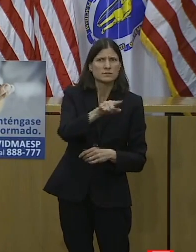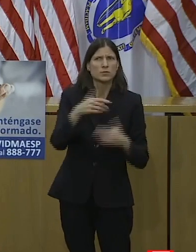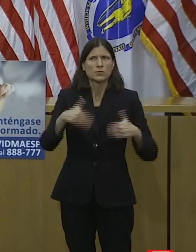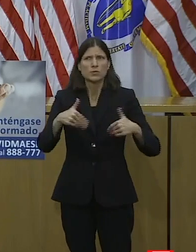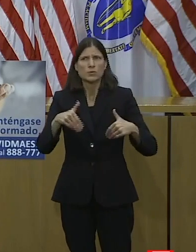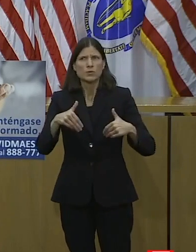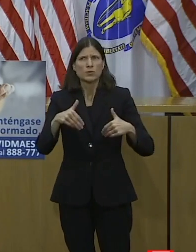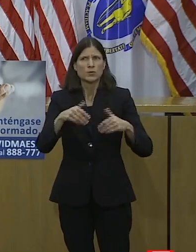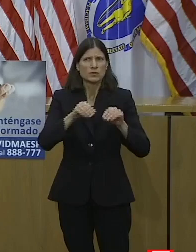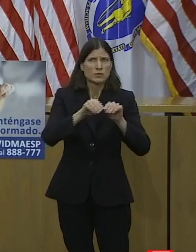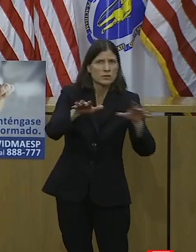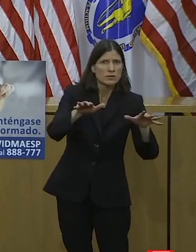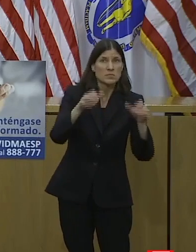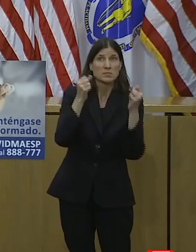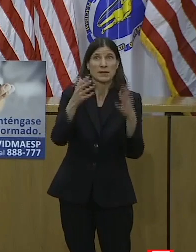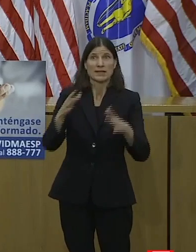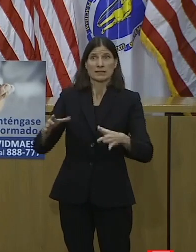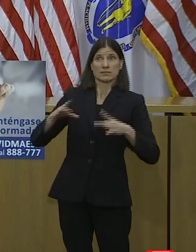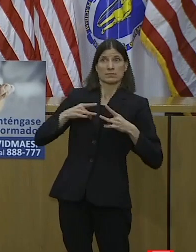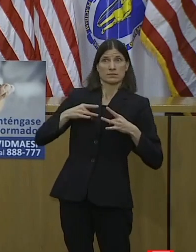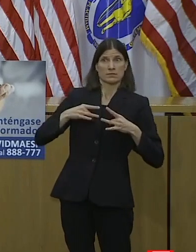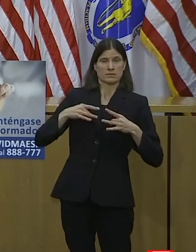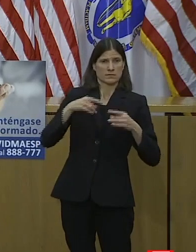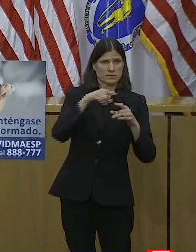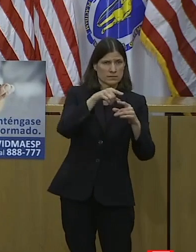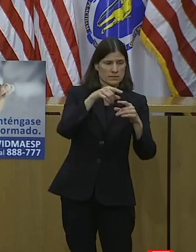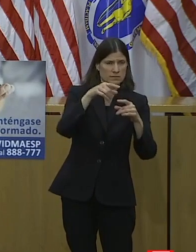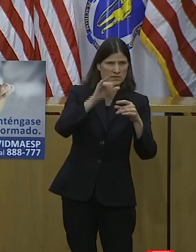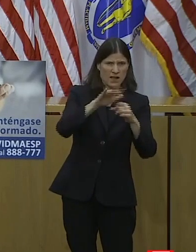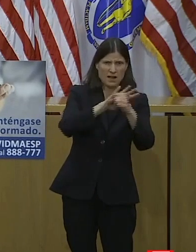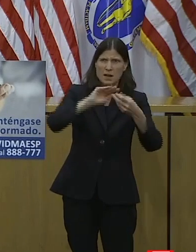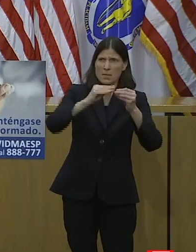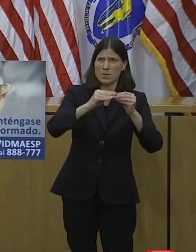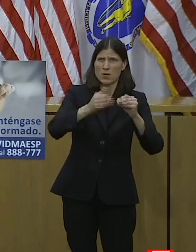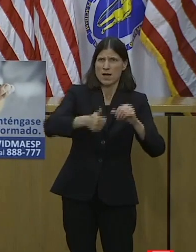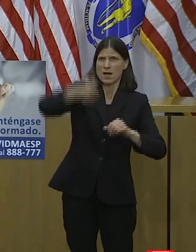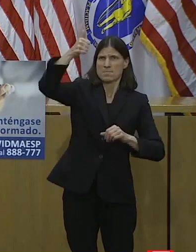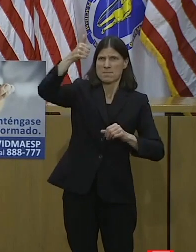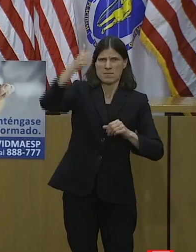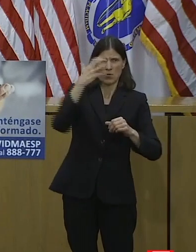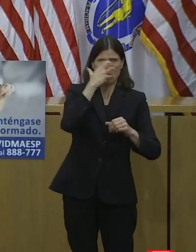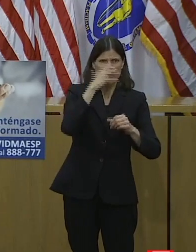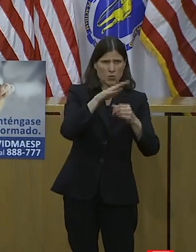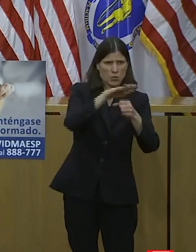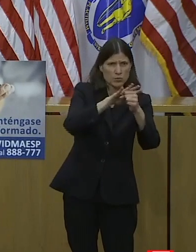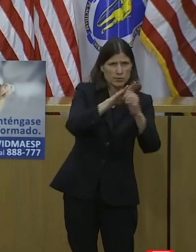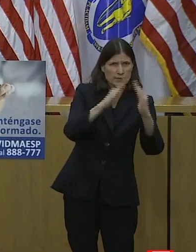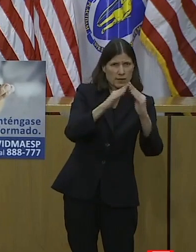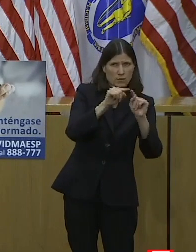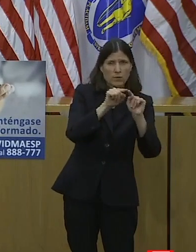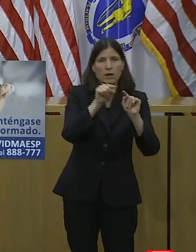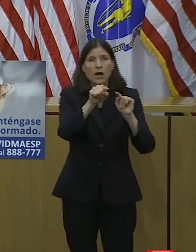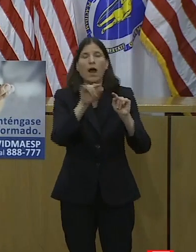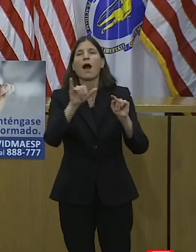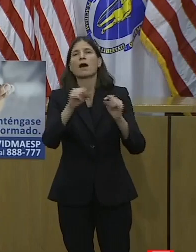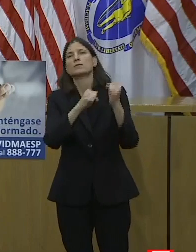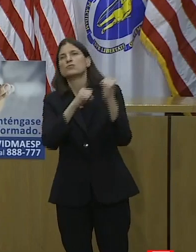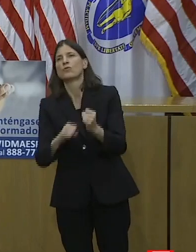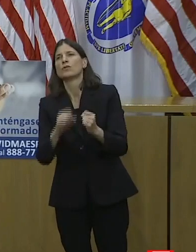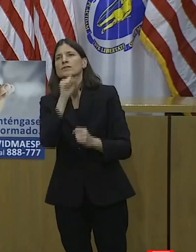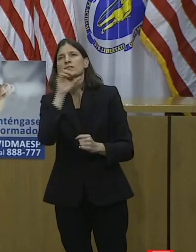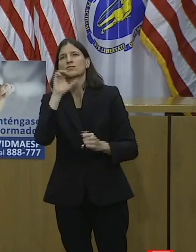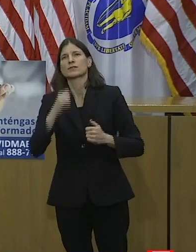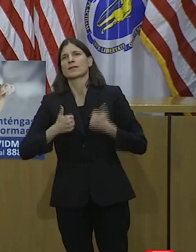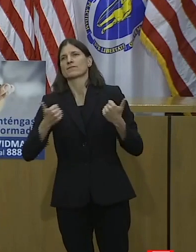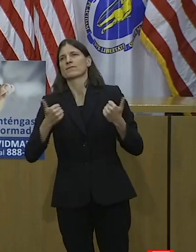the vulnerabilities and comorbidities. Those kinds of things you would look at. But for me, it's really, would I see a rapid increase in the number of positives